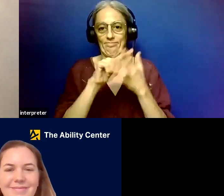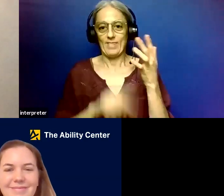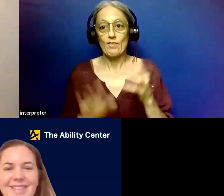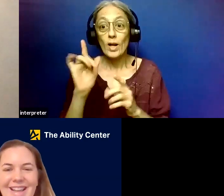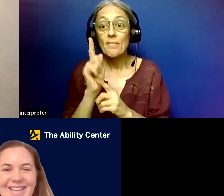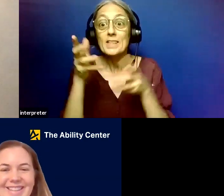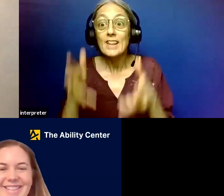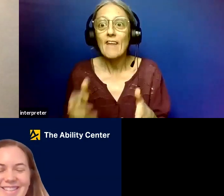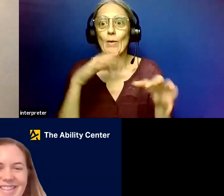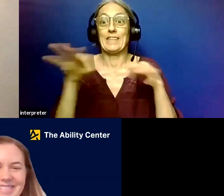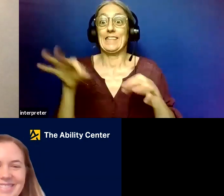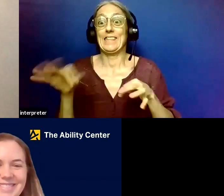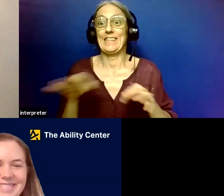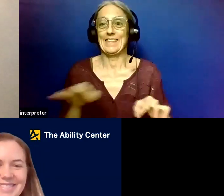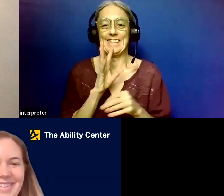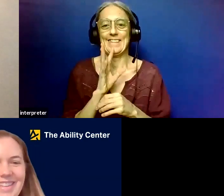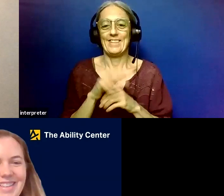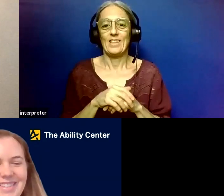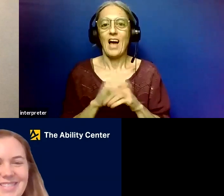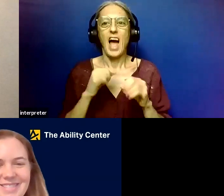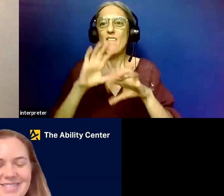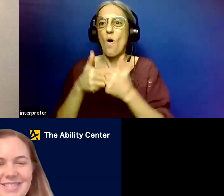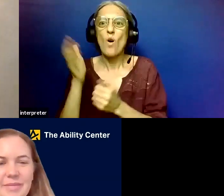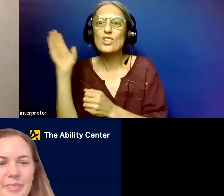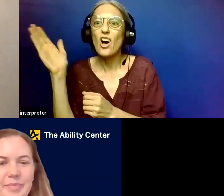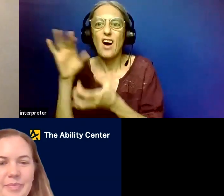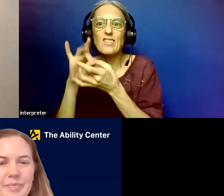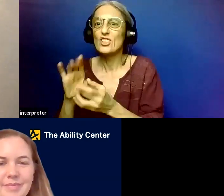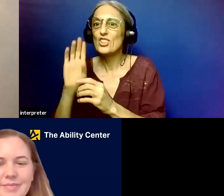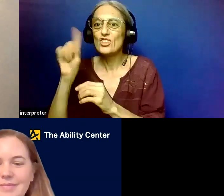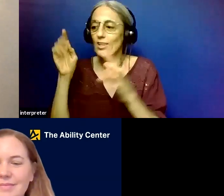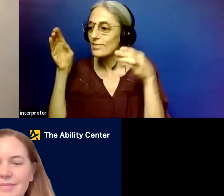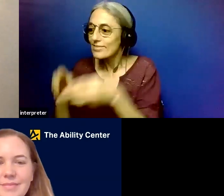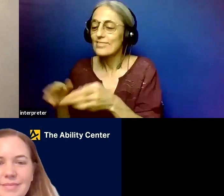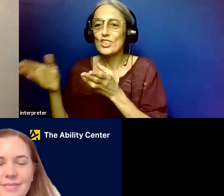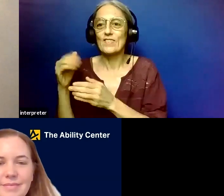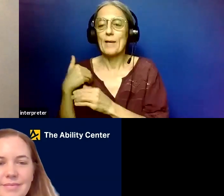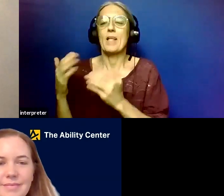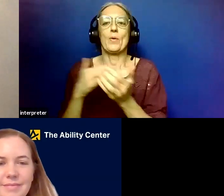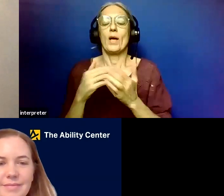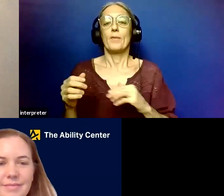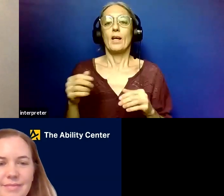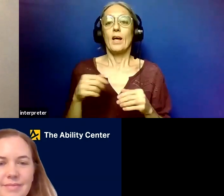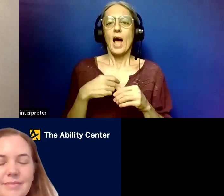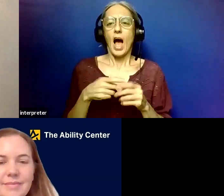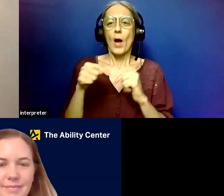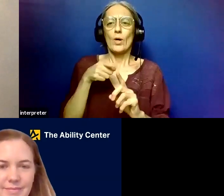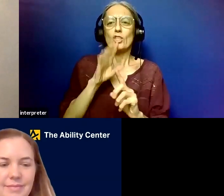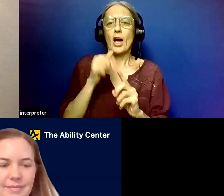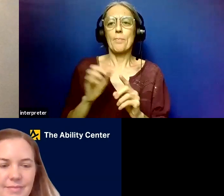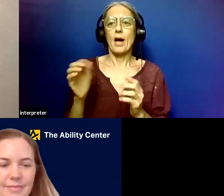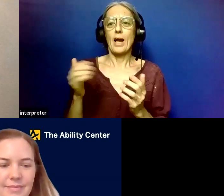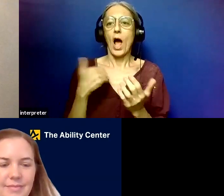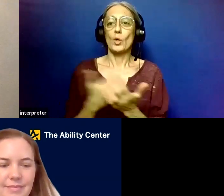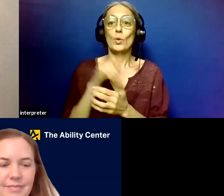Oh yeah, we've got a whole thing on service animals. I wanted to talk briefly about the new airport we're building.